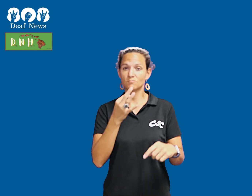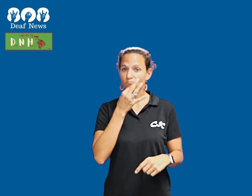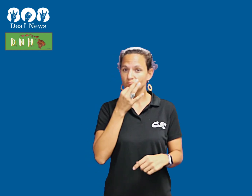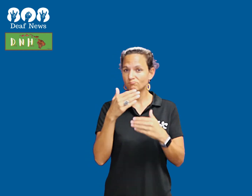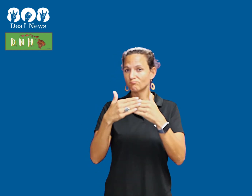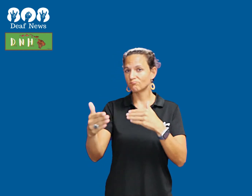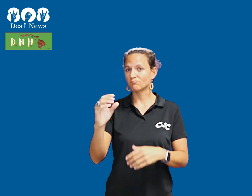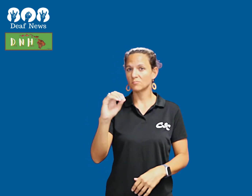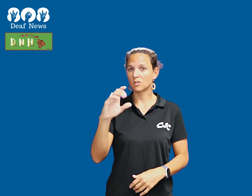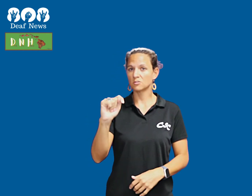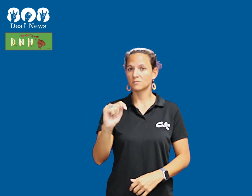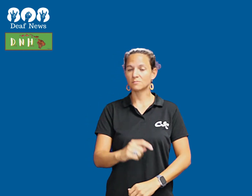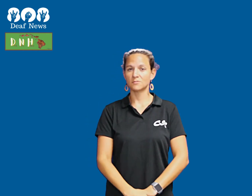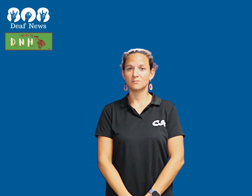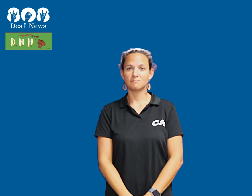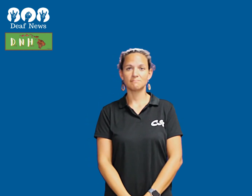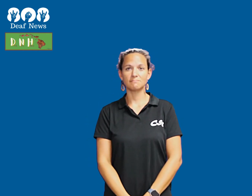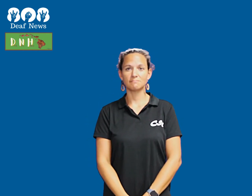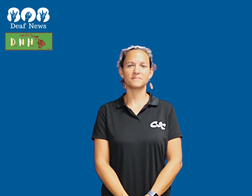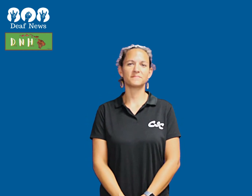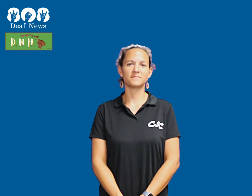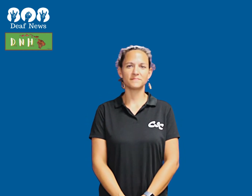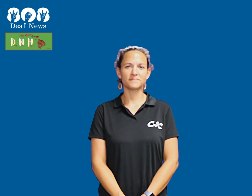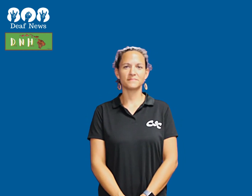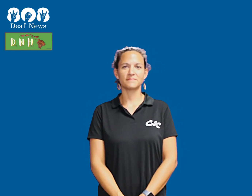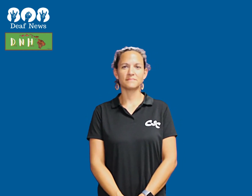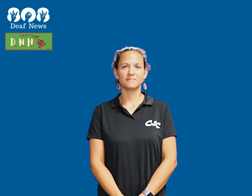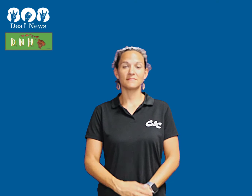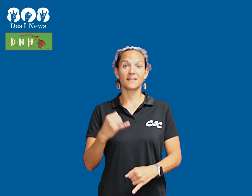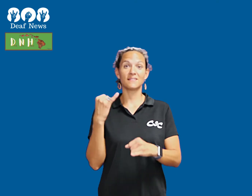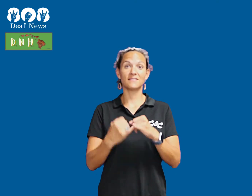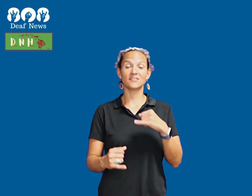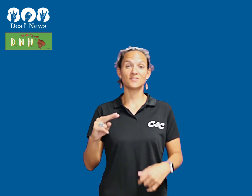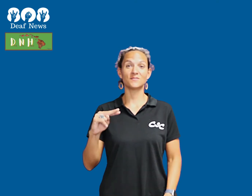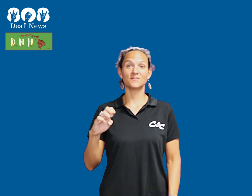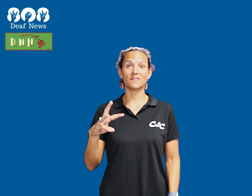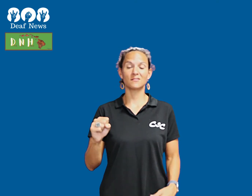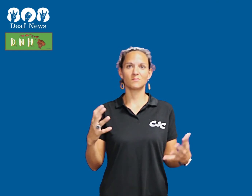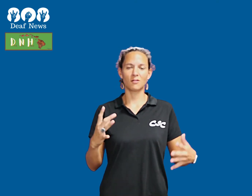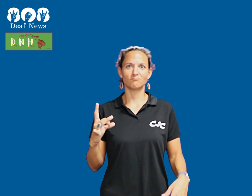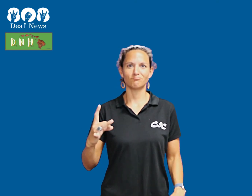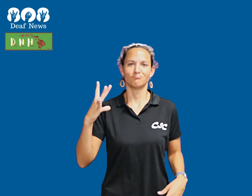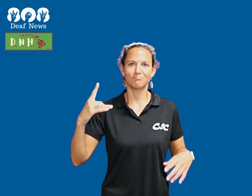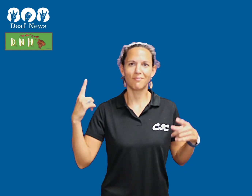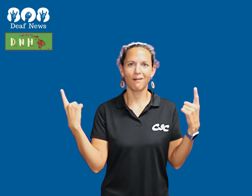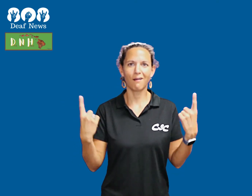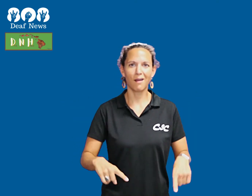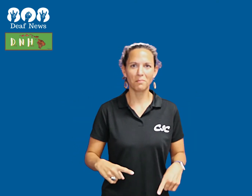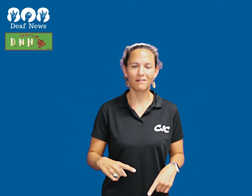visit Japan starting in October. an incredible experience in